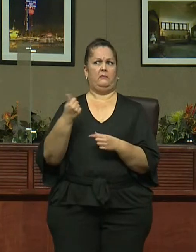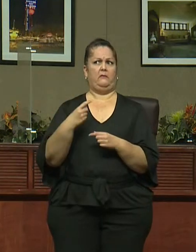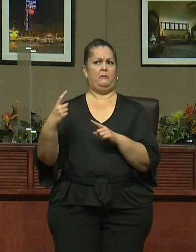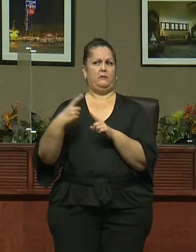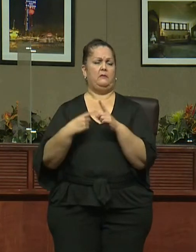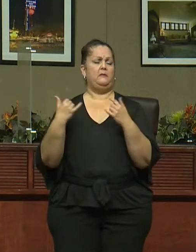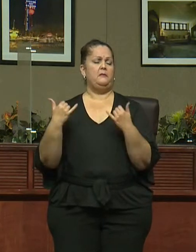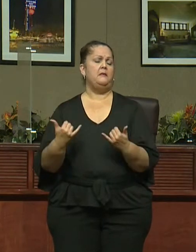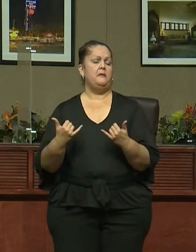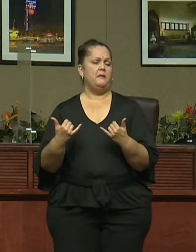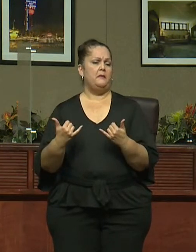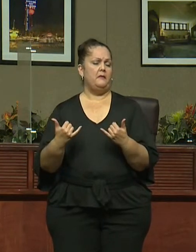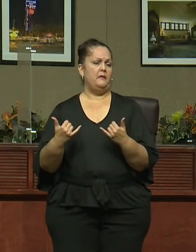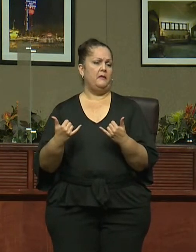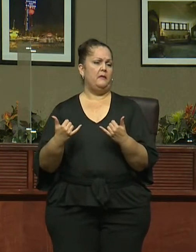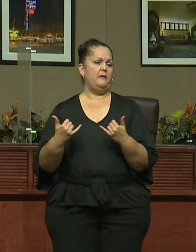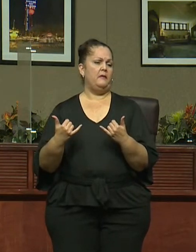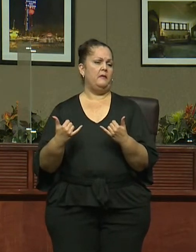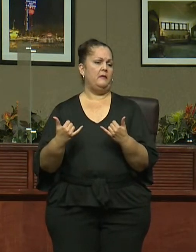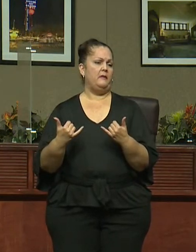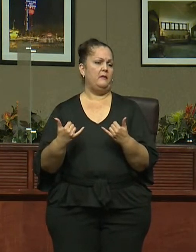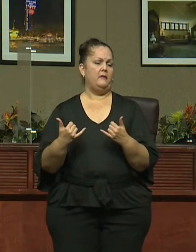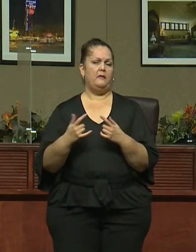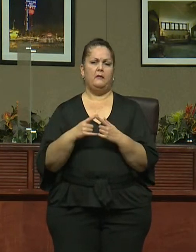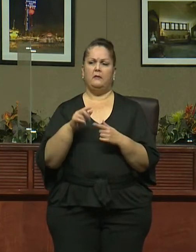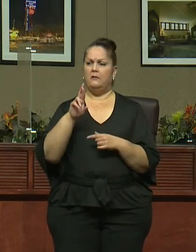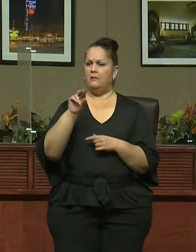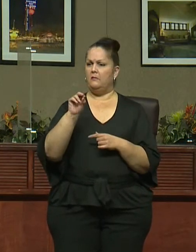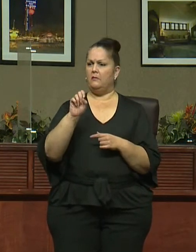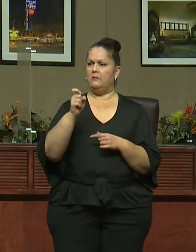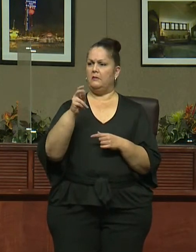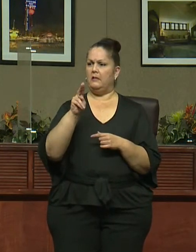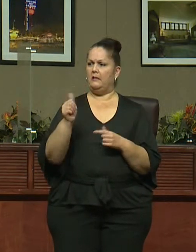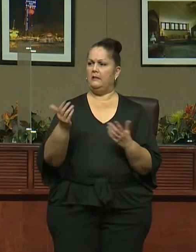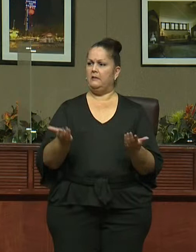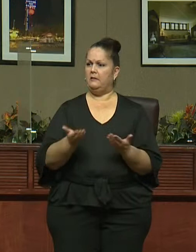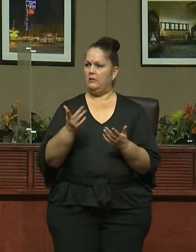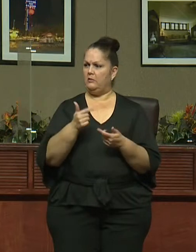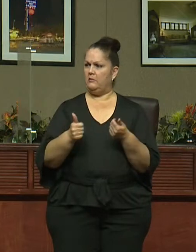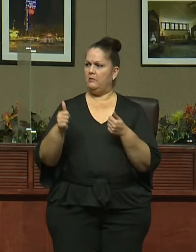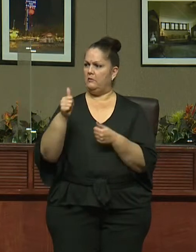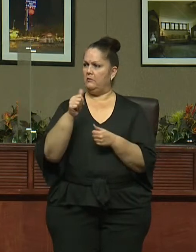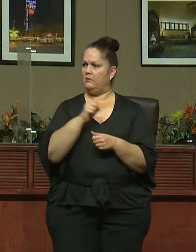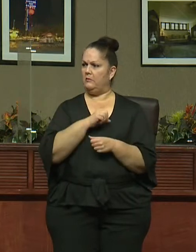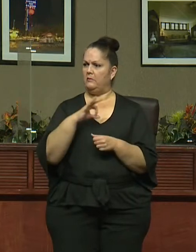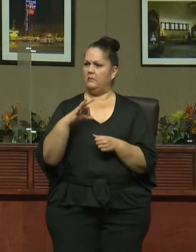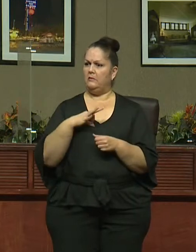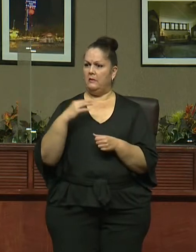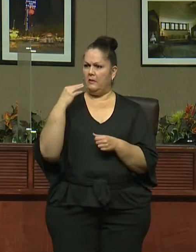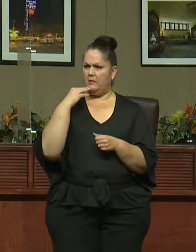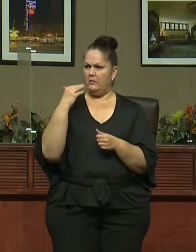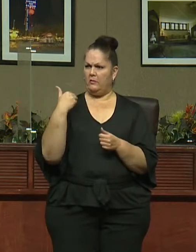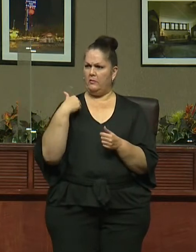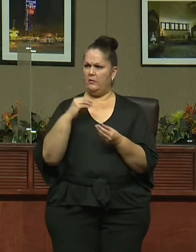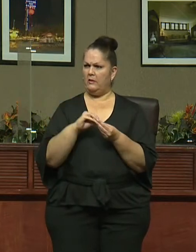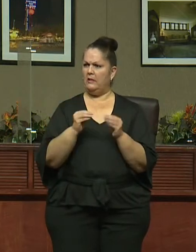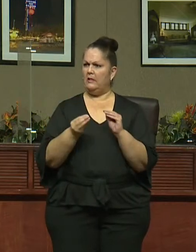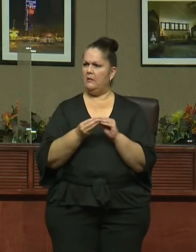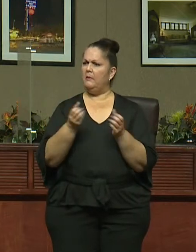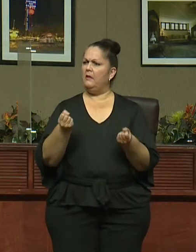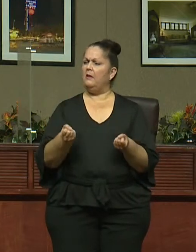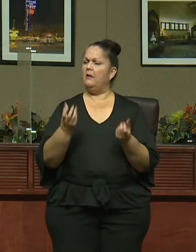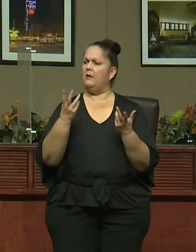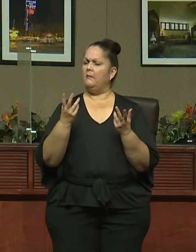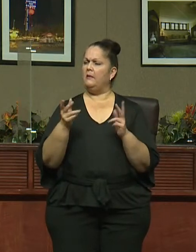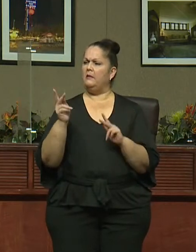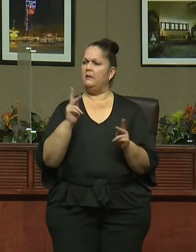And I'm going to look to my Chief of Staff, Roseanne. I know you know the numbers in terms of eviction diversion. If